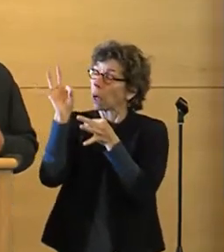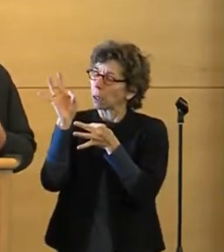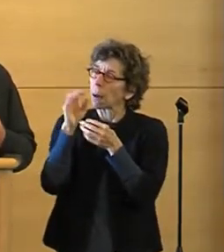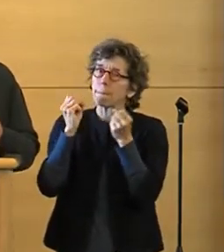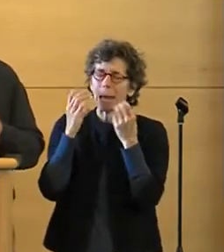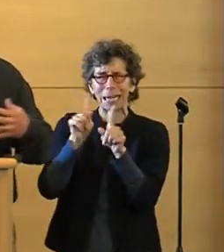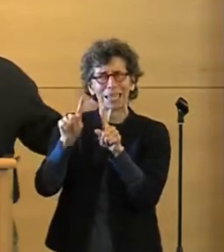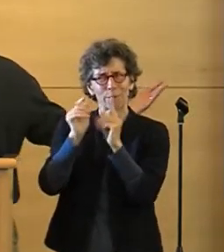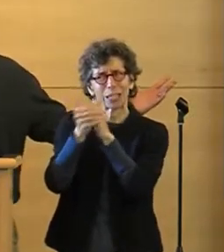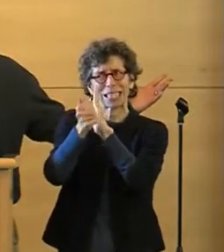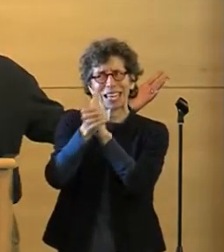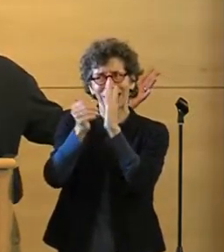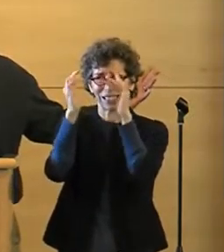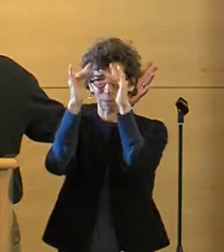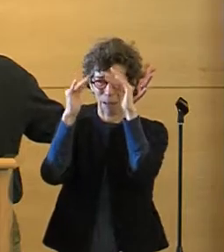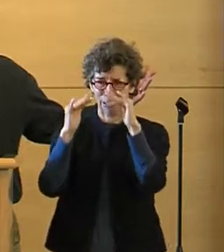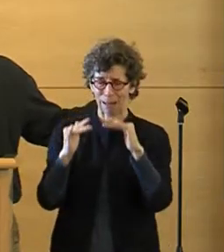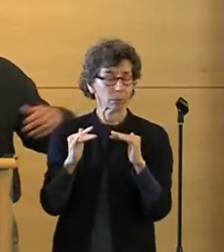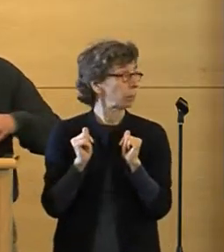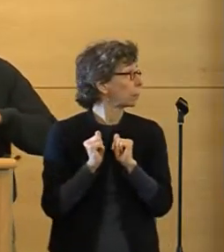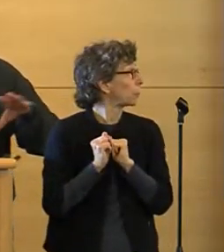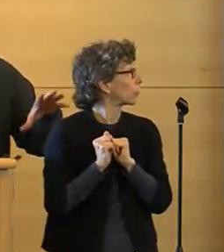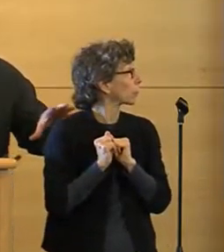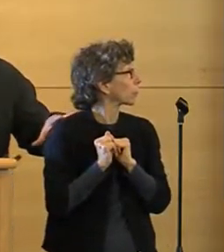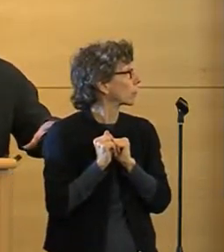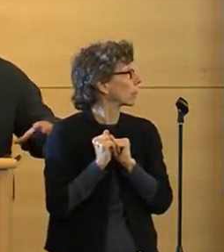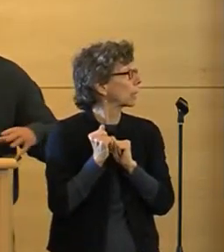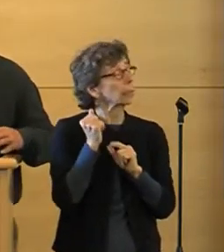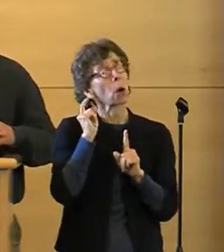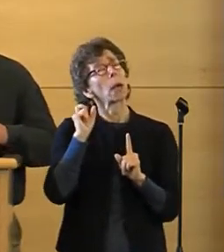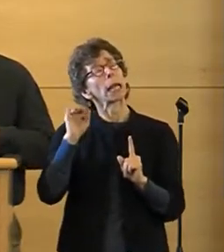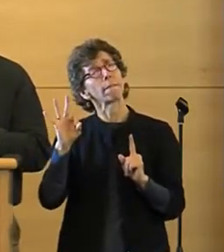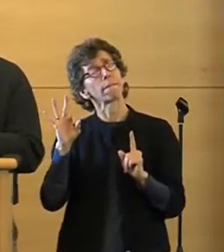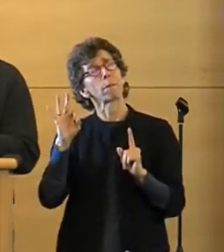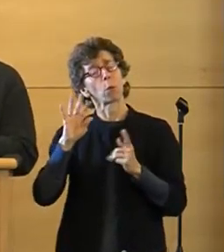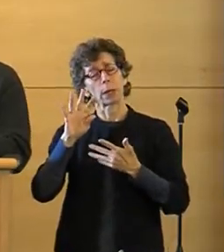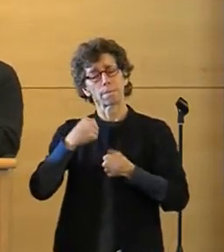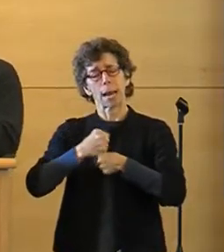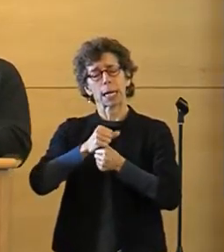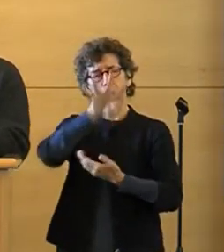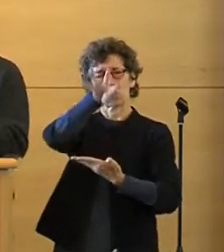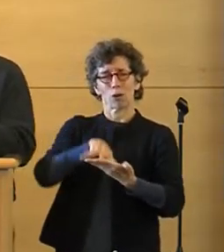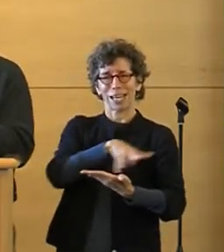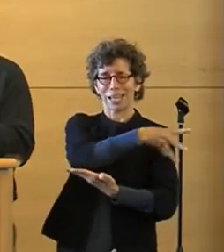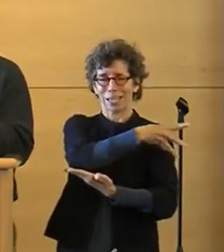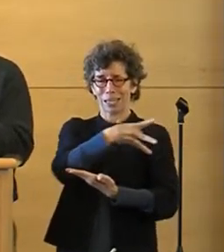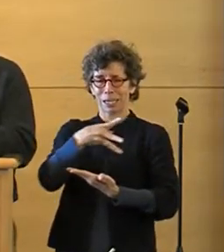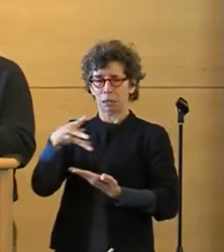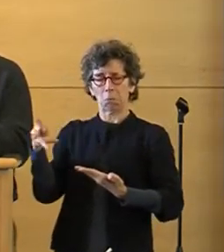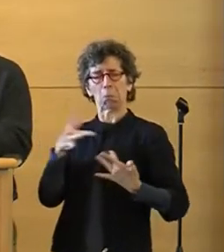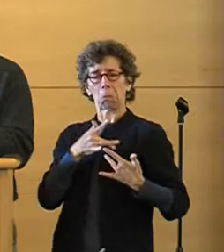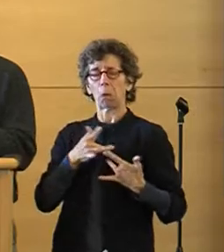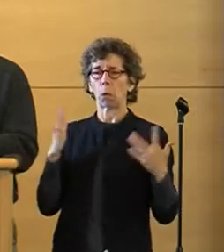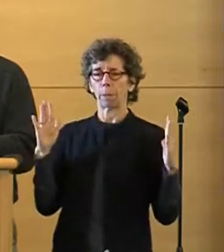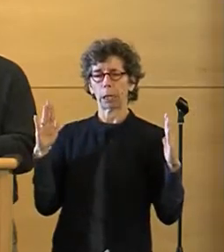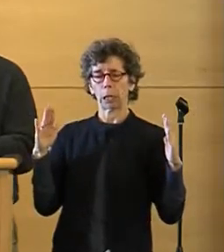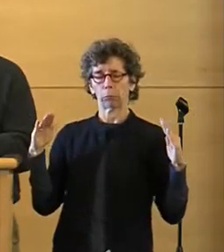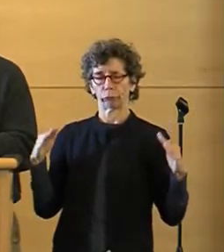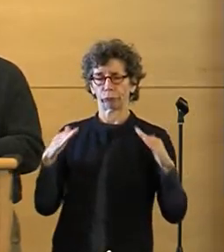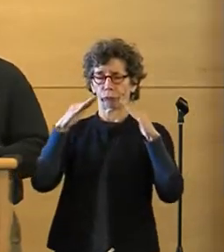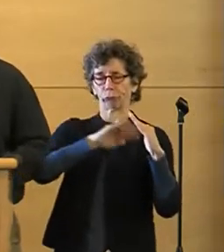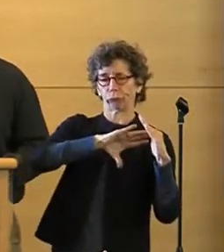read print, the ability to write with pen or pencil, the ability to communicate verbally, to tune out distraction, on and on and